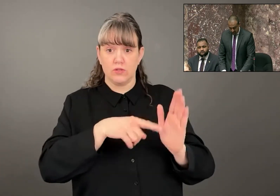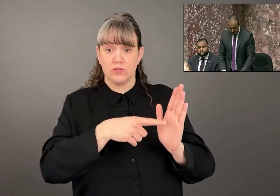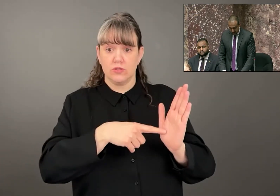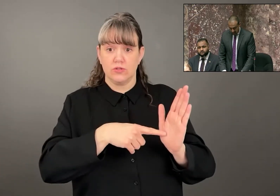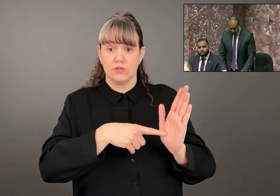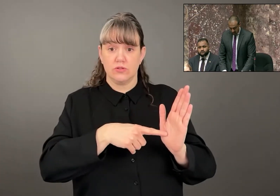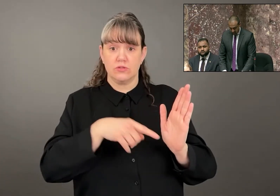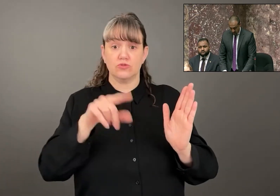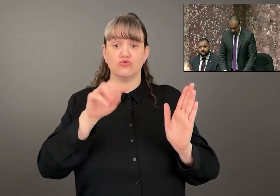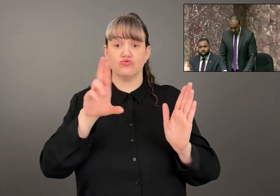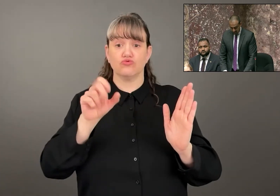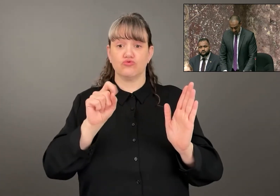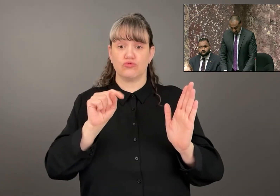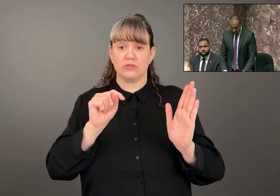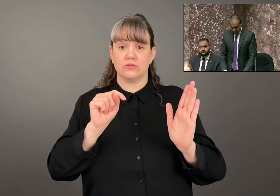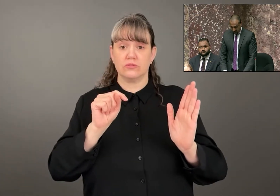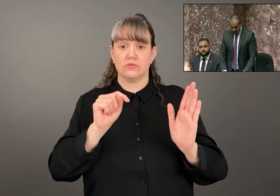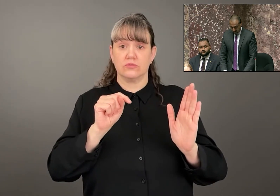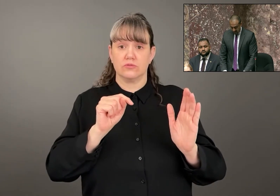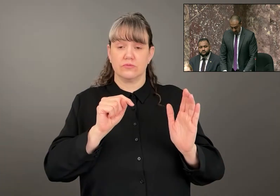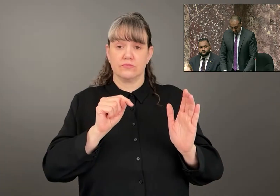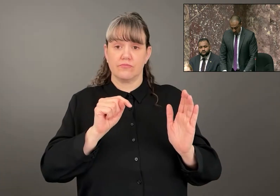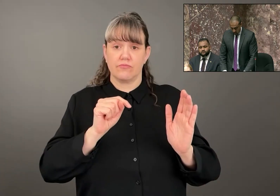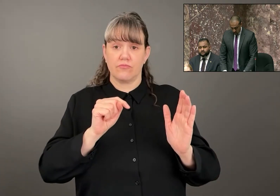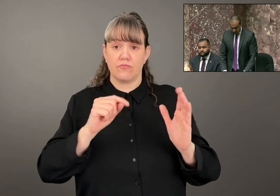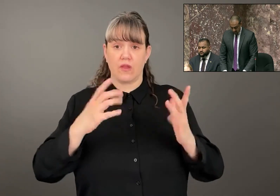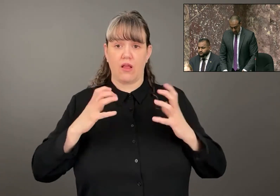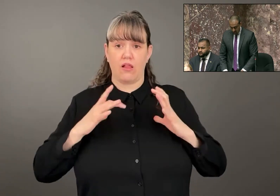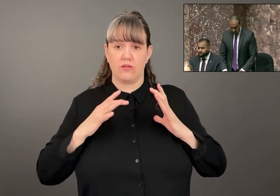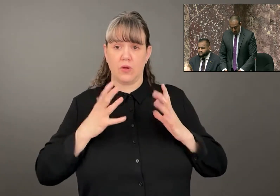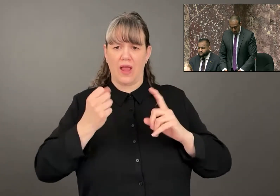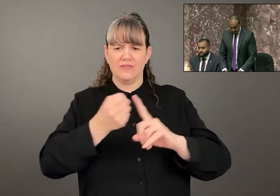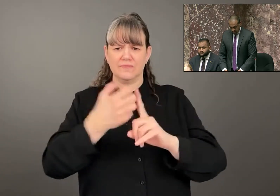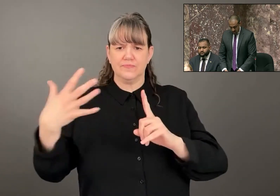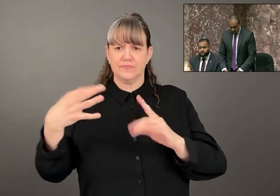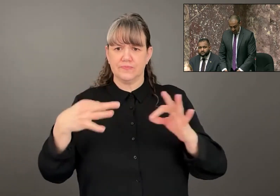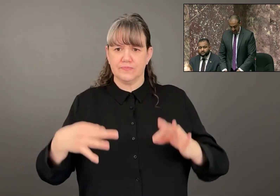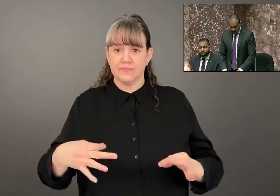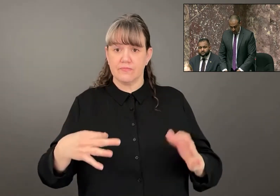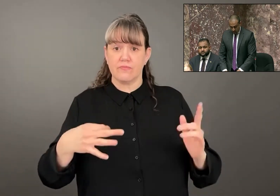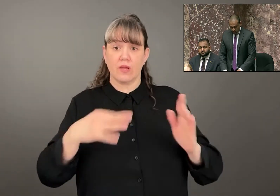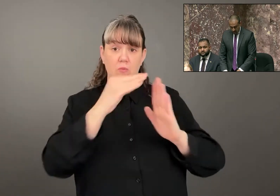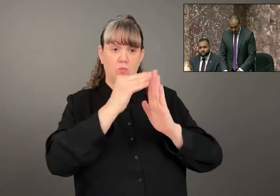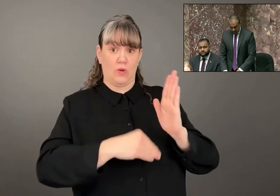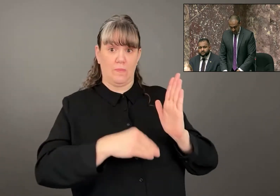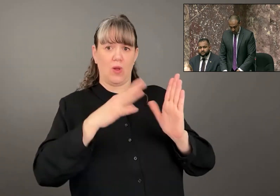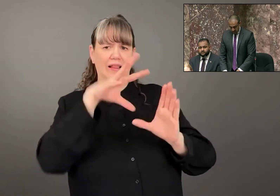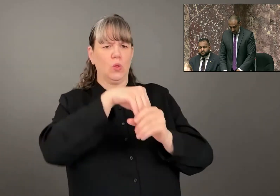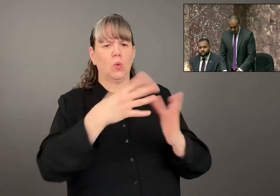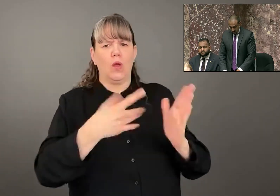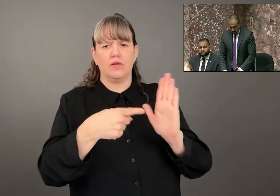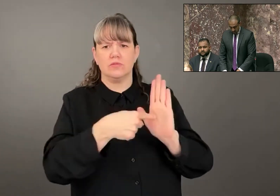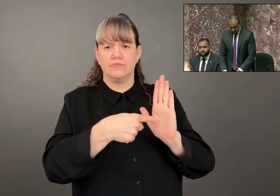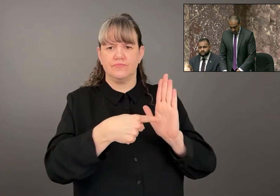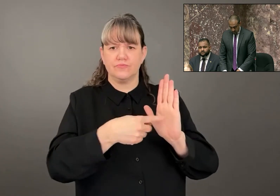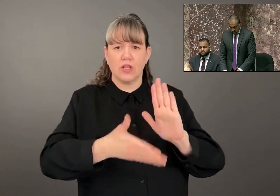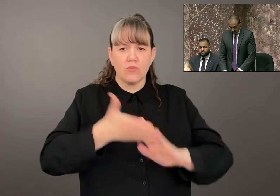includes a summary of Trust Council, Executive Committee, local Trust Committee operations, along with the annual report of the Island Trust